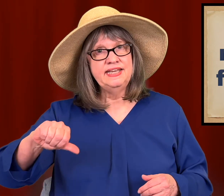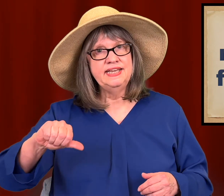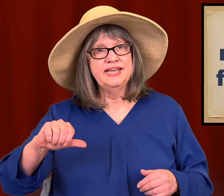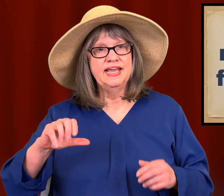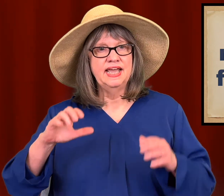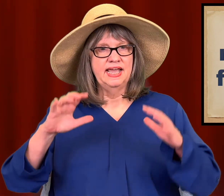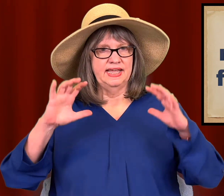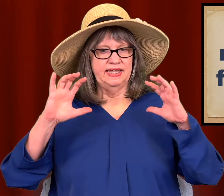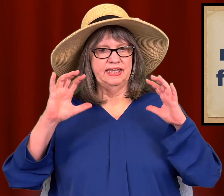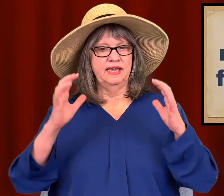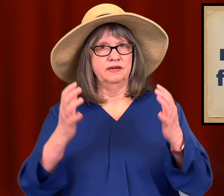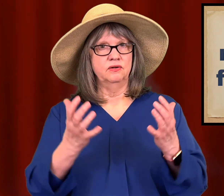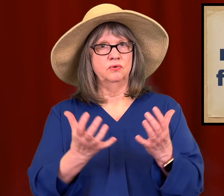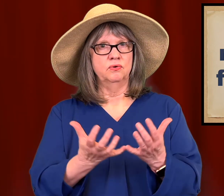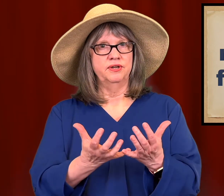any category.